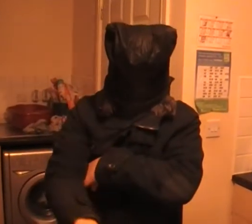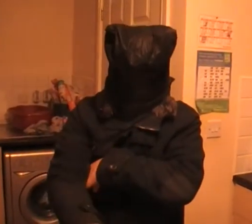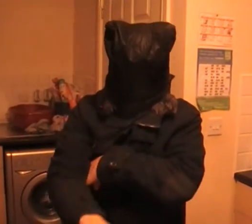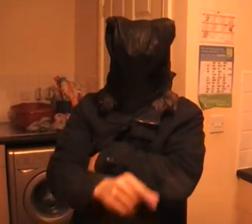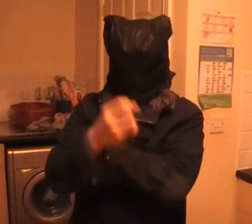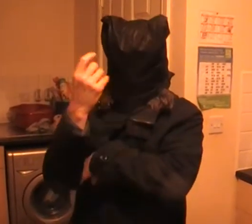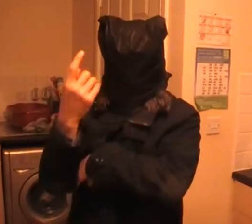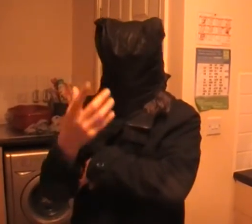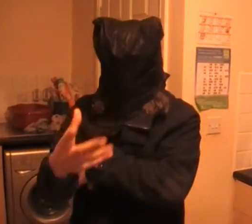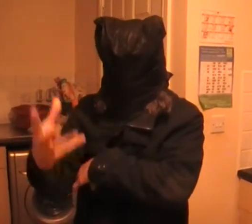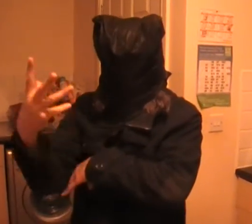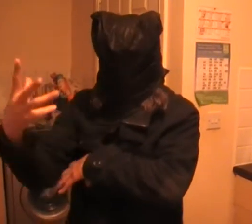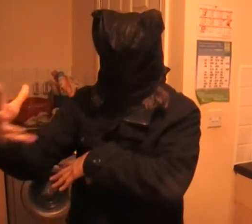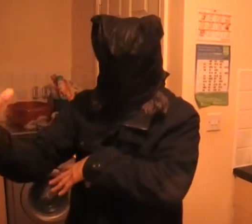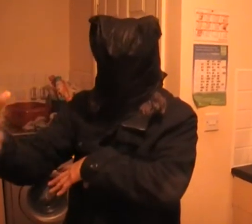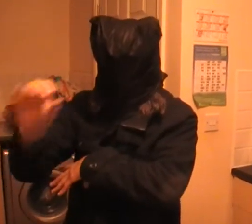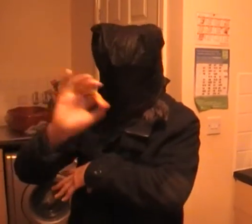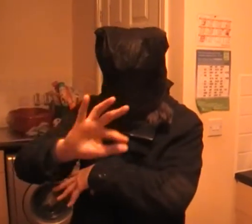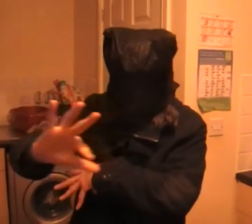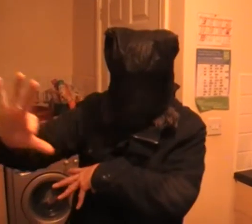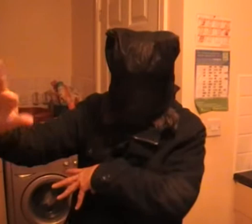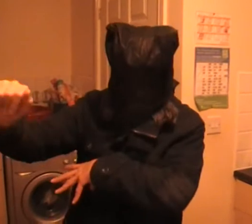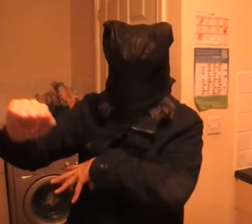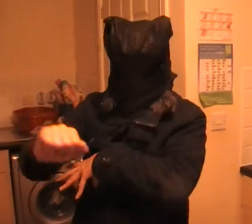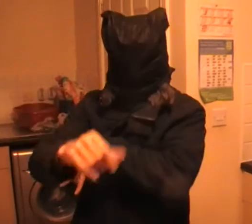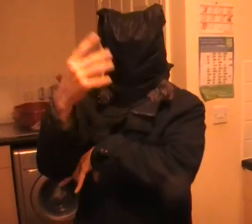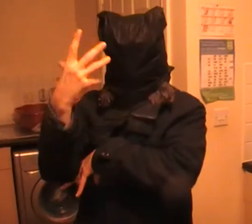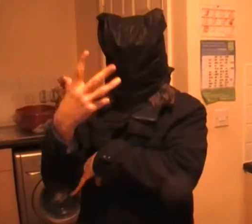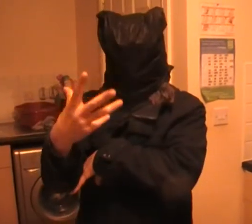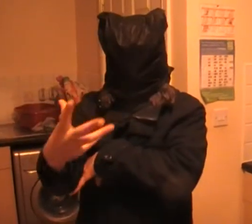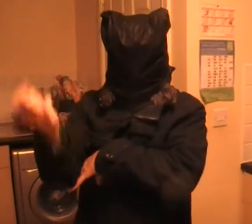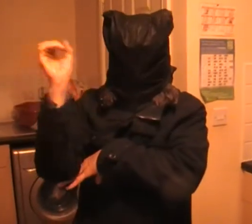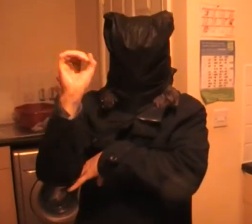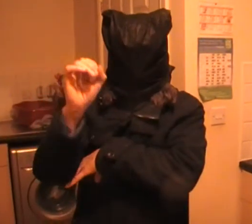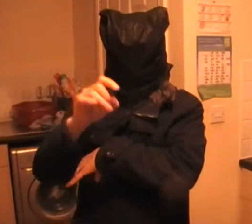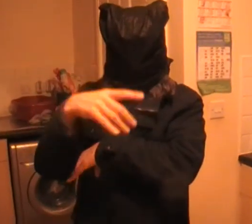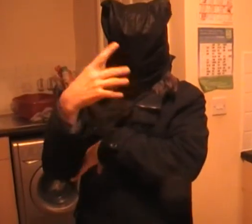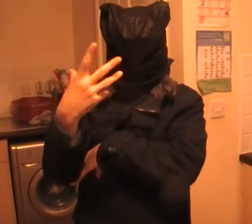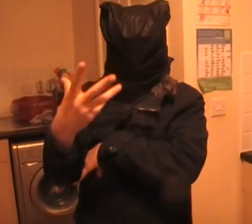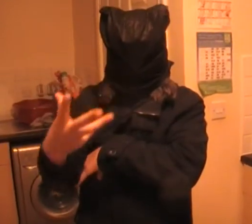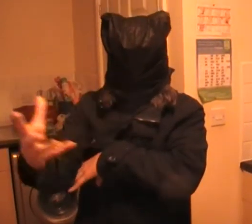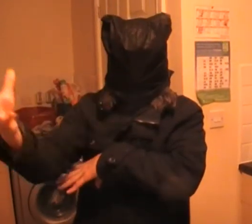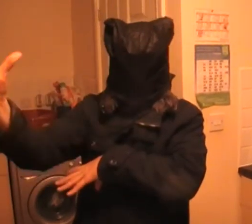come, the leaves are flying about everywhere, and it will be Christmas